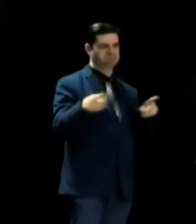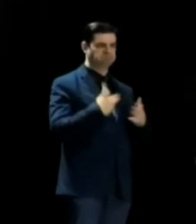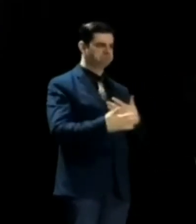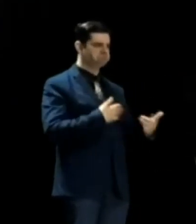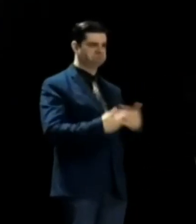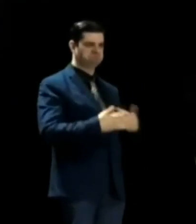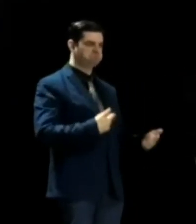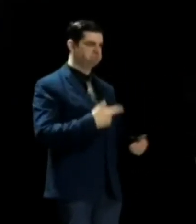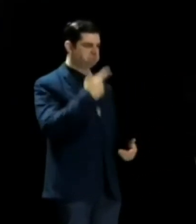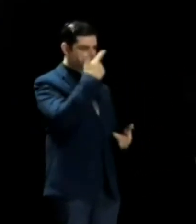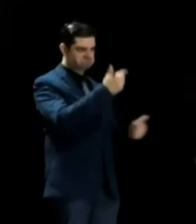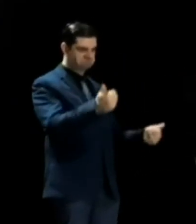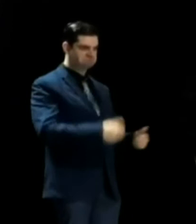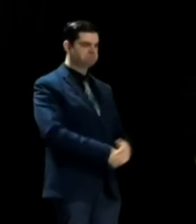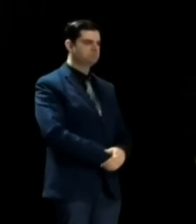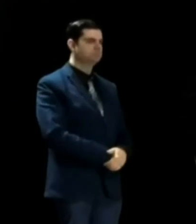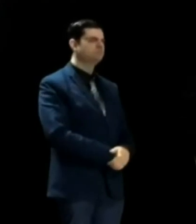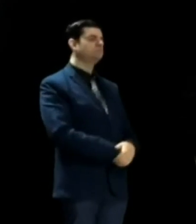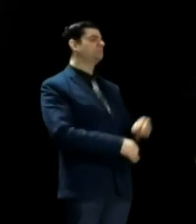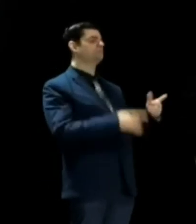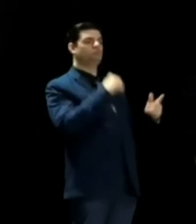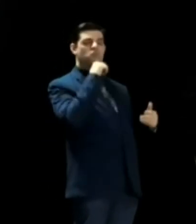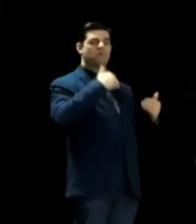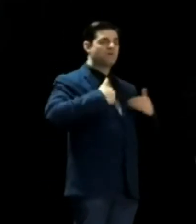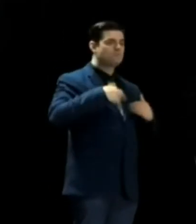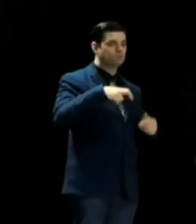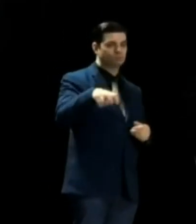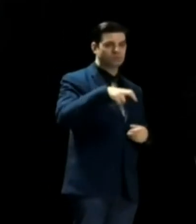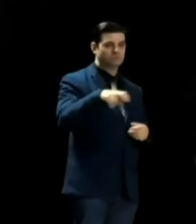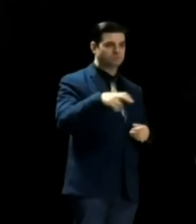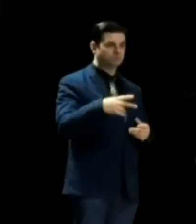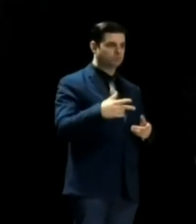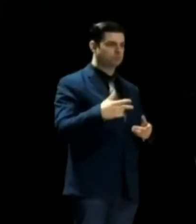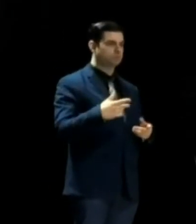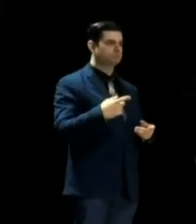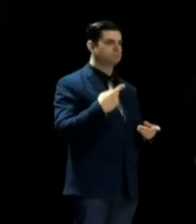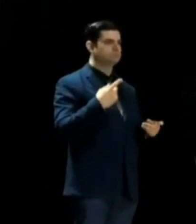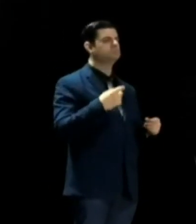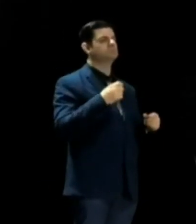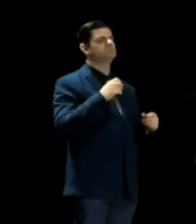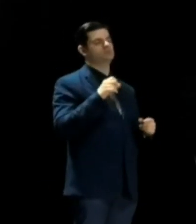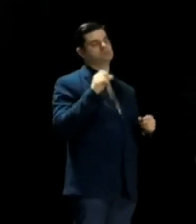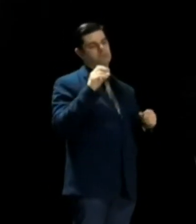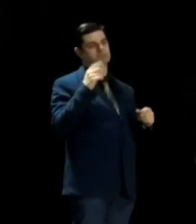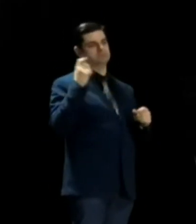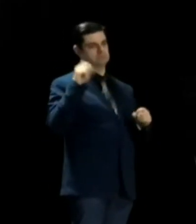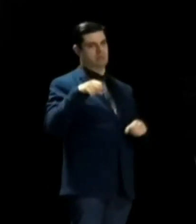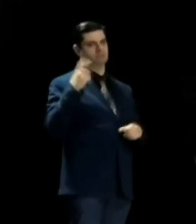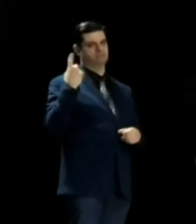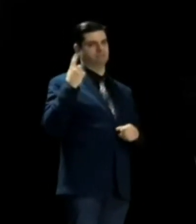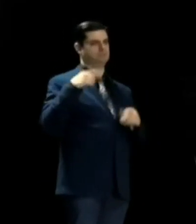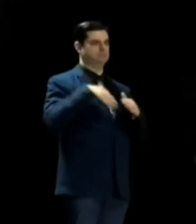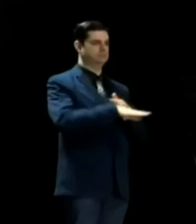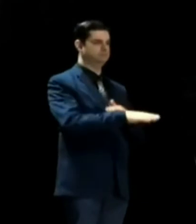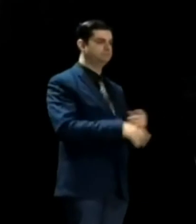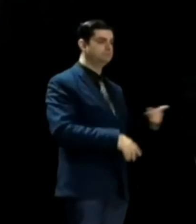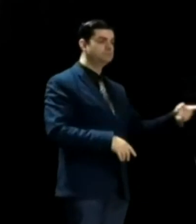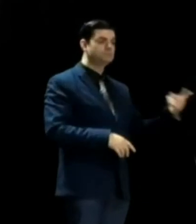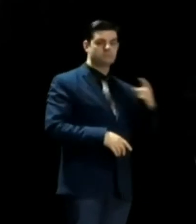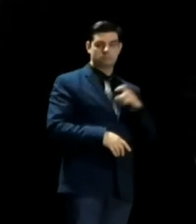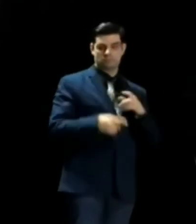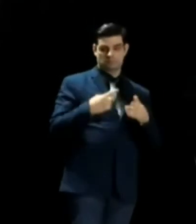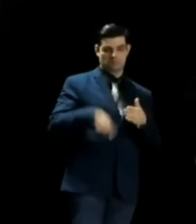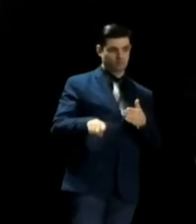have transportation and they're going to fall in these categories, we'll get somebody there and we'll get you a test. This starts next Monday? Yep.